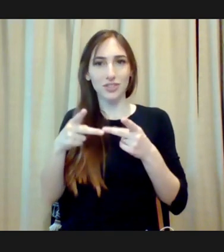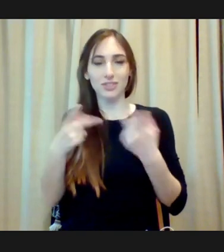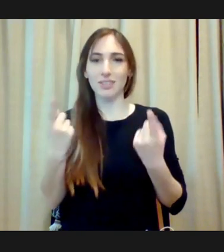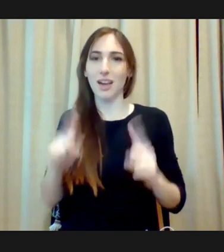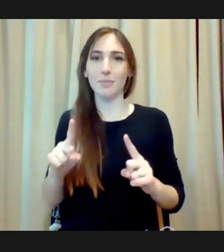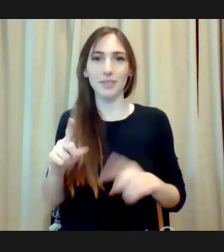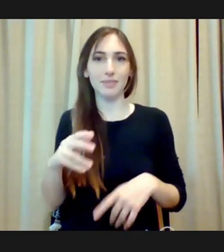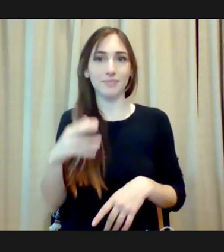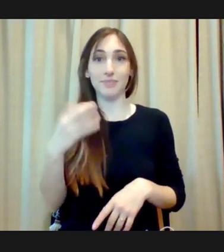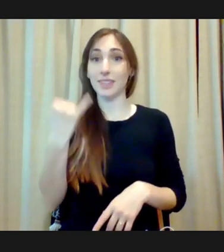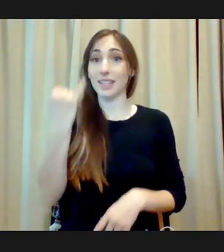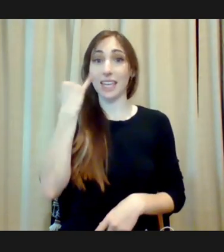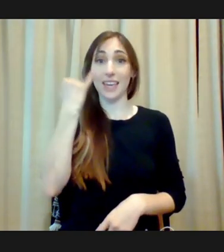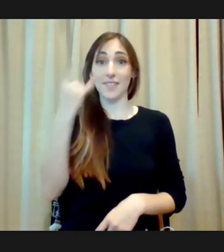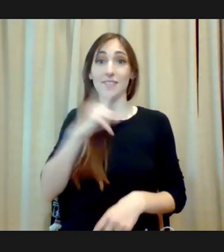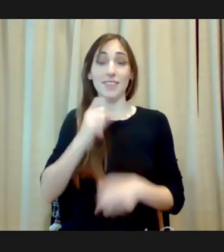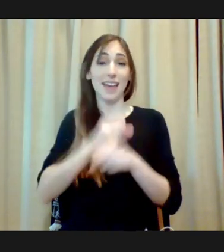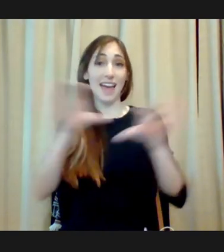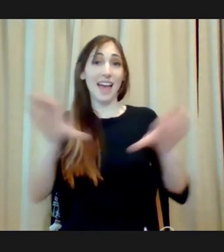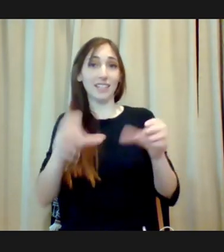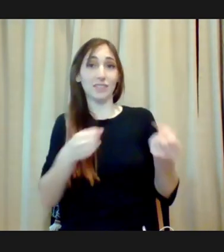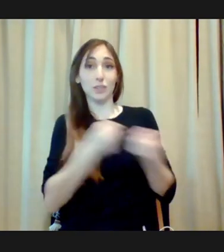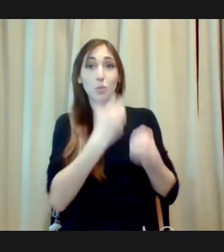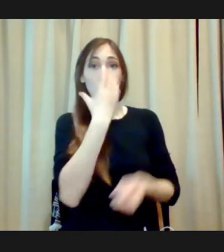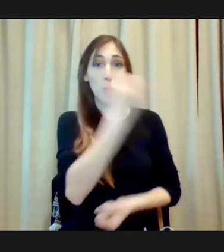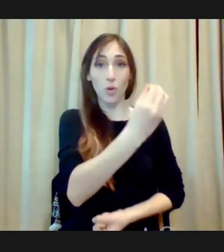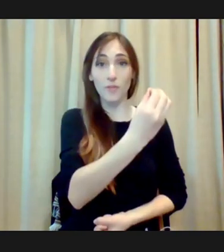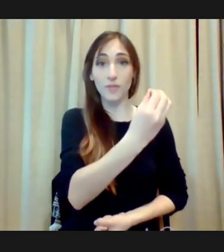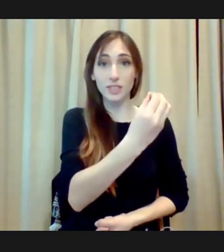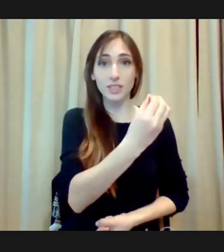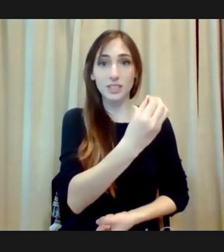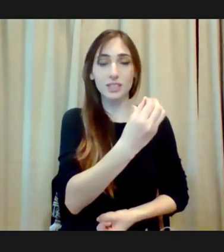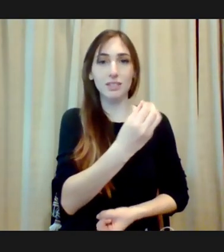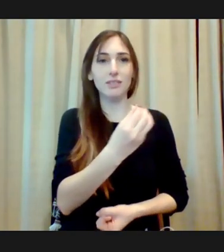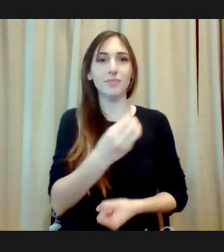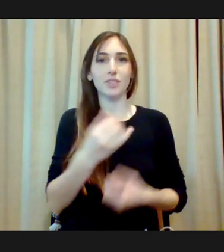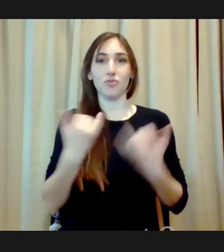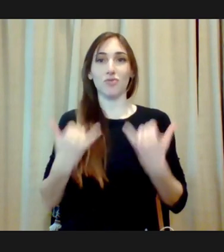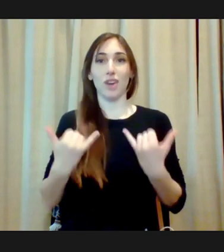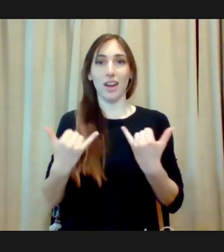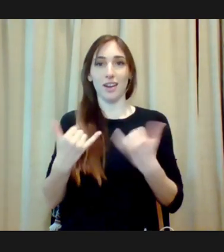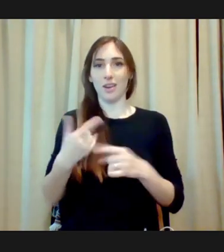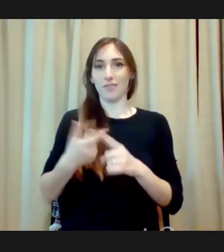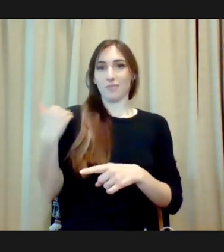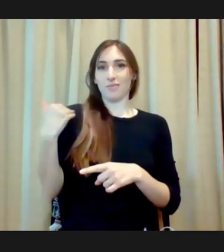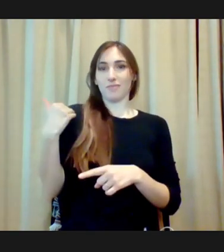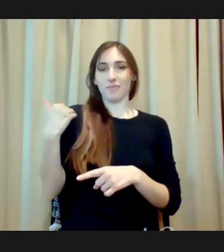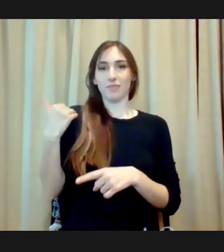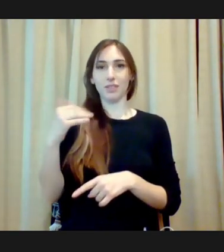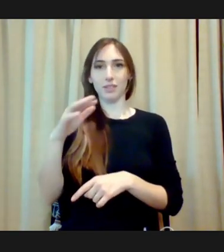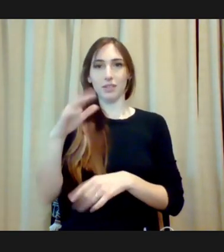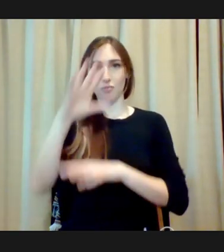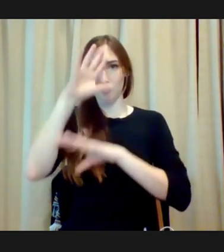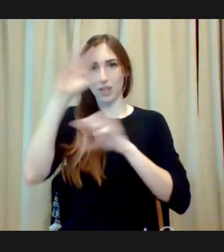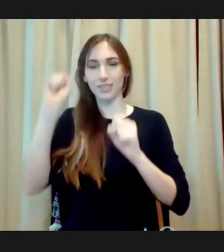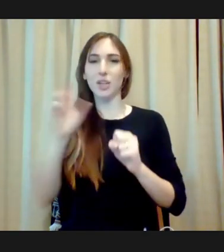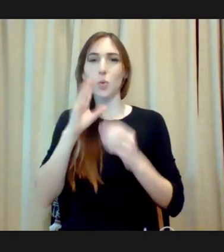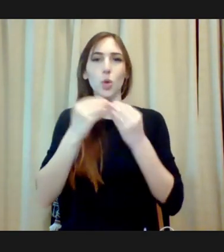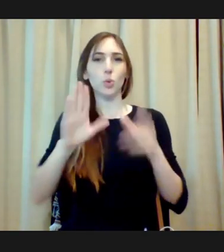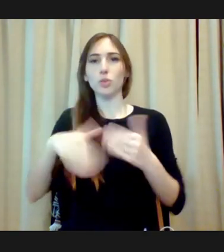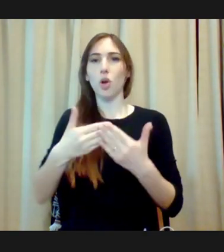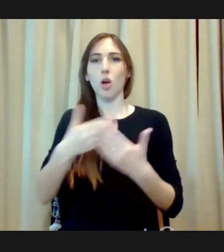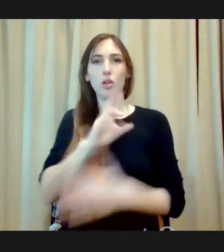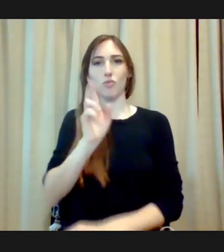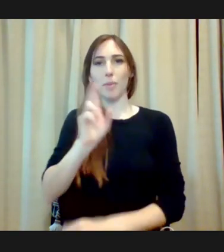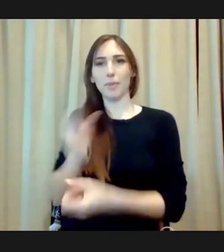was actively supporting wolves earlier in his administration, he would have lost whatever Republican support he would have needed